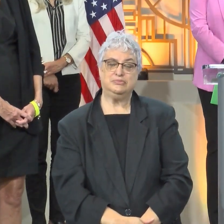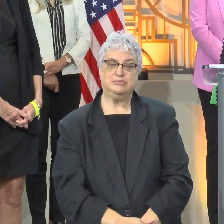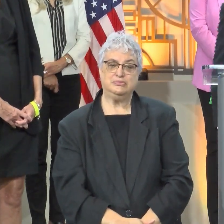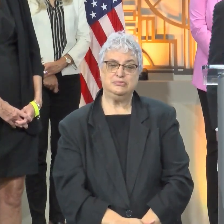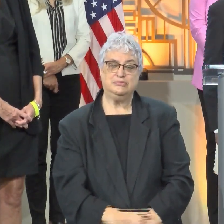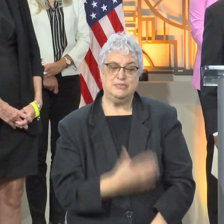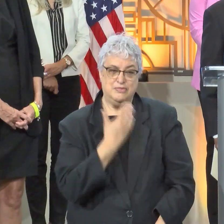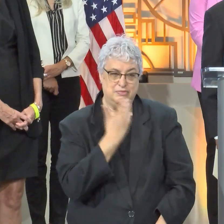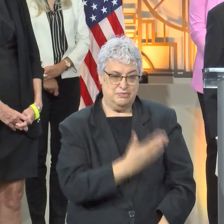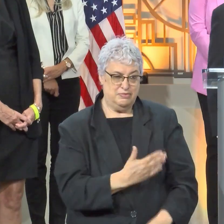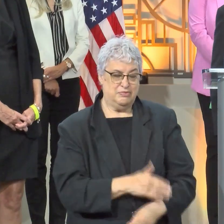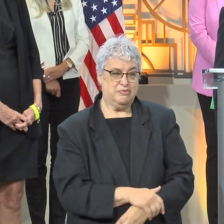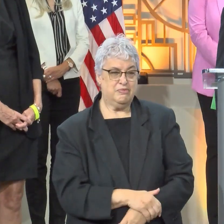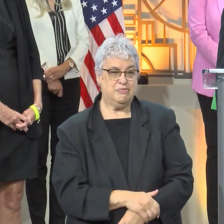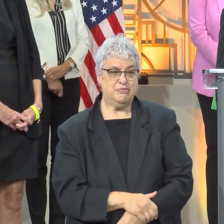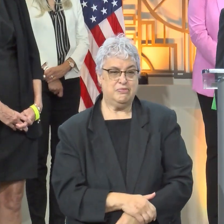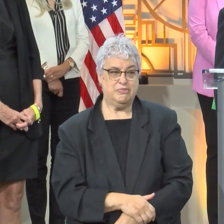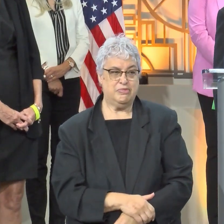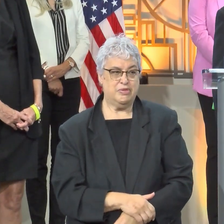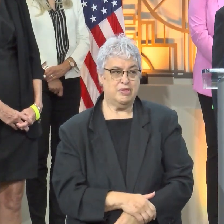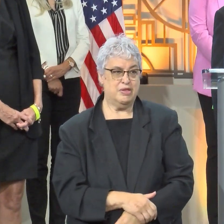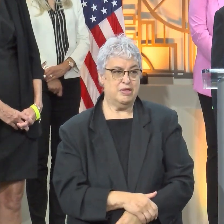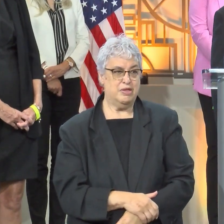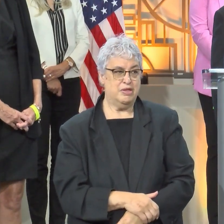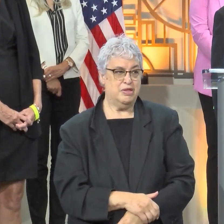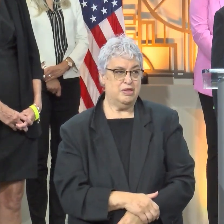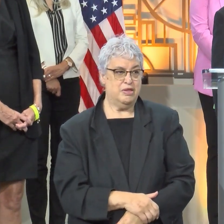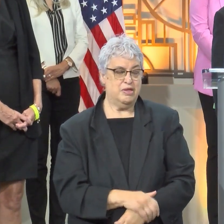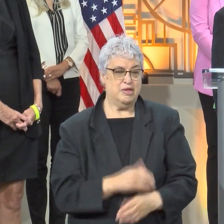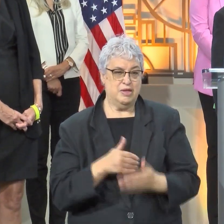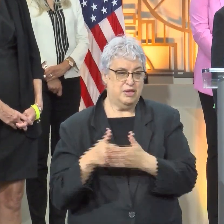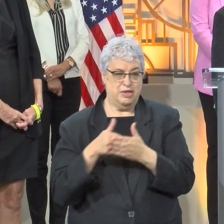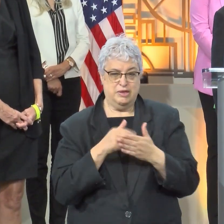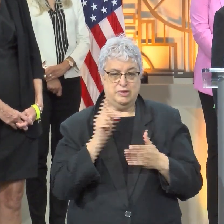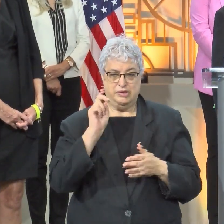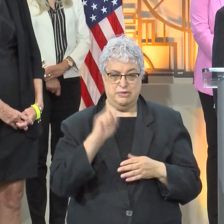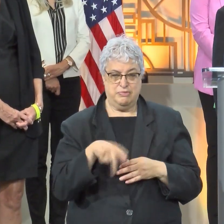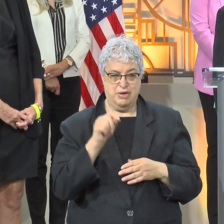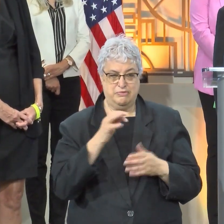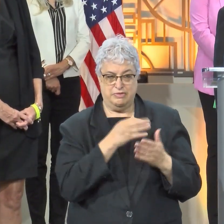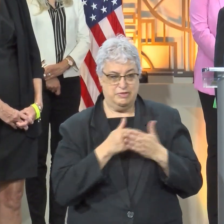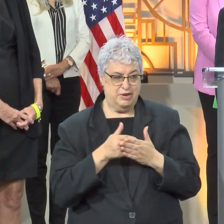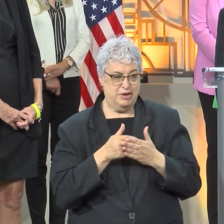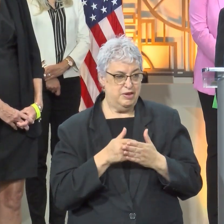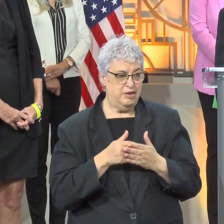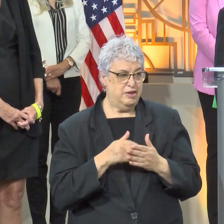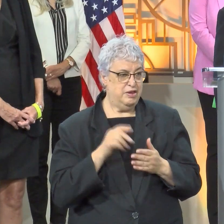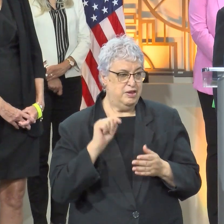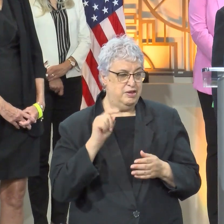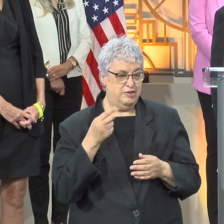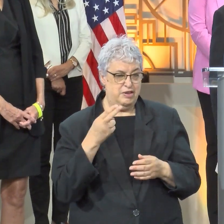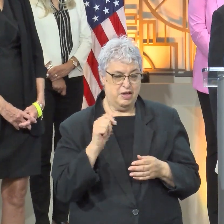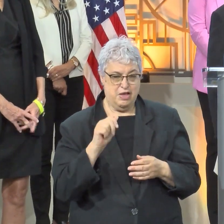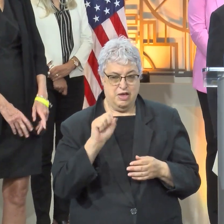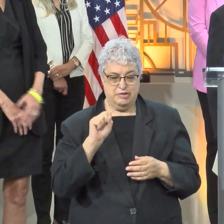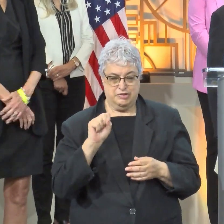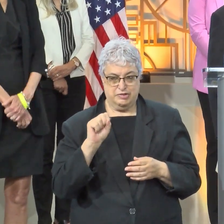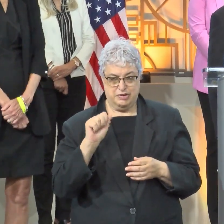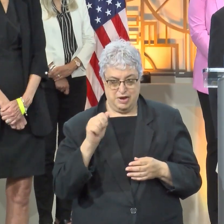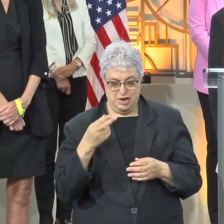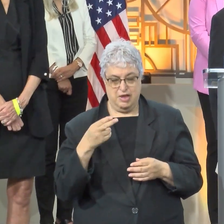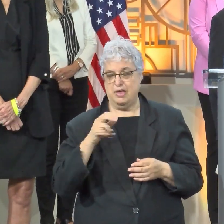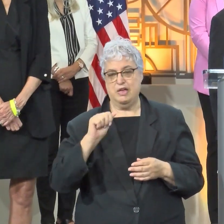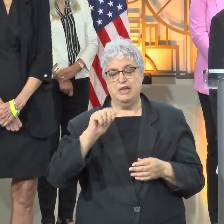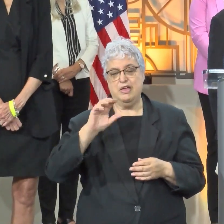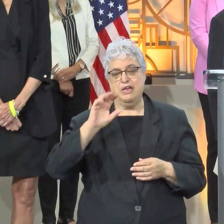Thanks, Director Wright. And of course, it all goes to the neighborhoods. And so the Department of Neighborhoods is represented by Takasha Francis